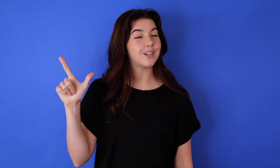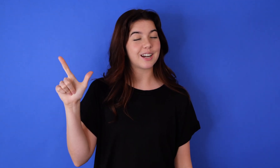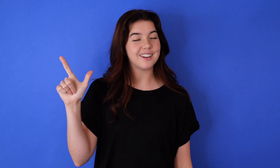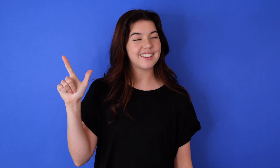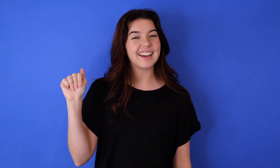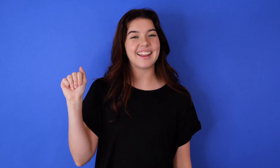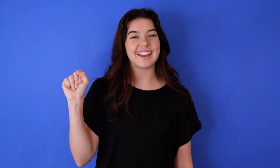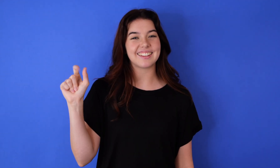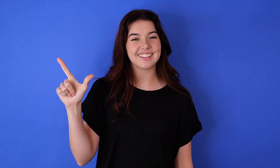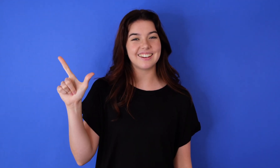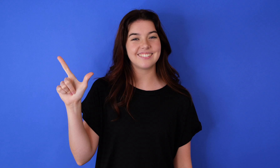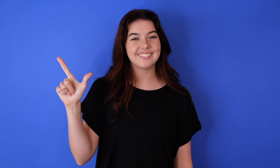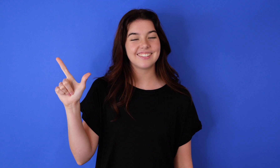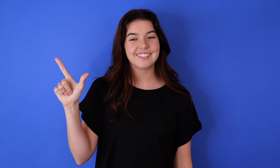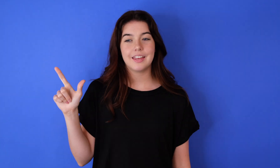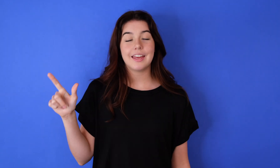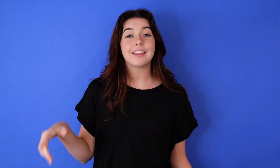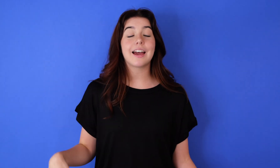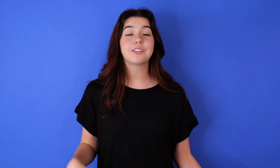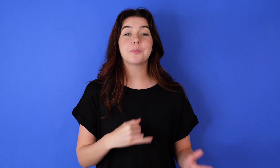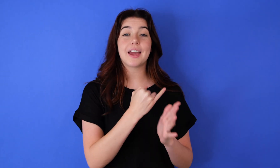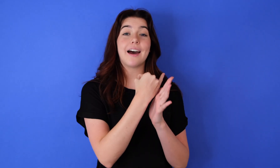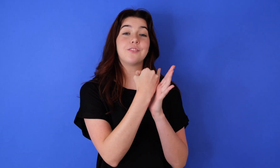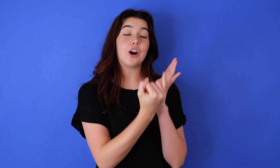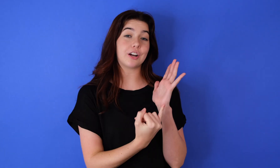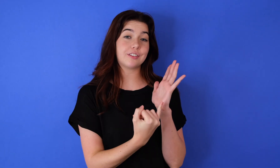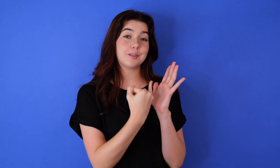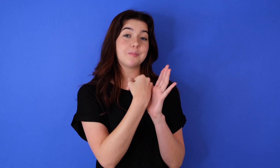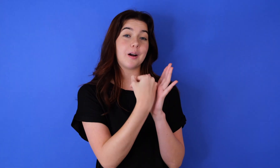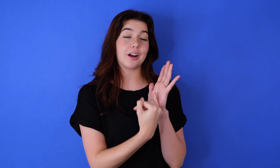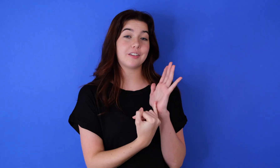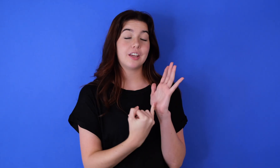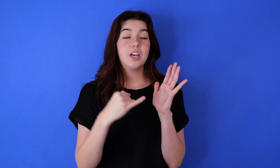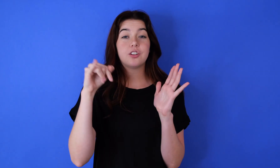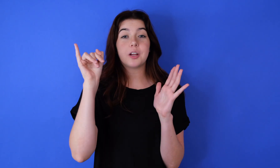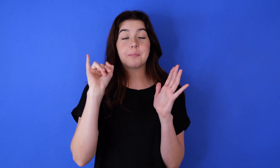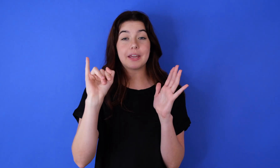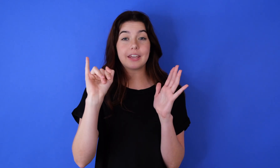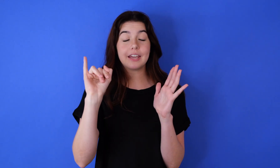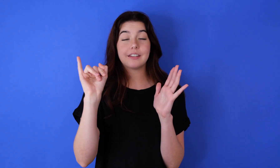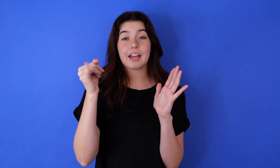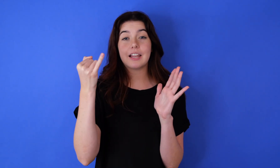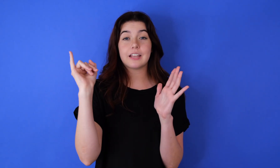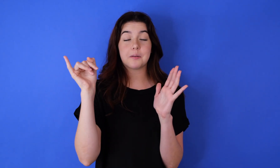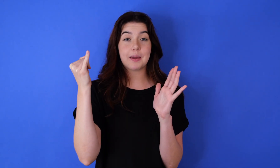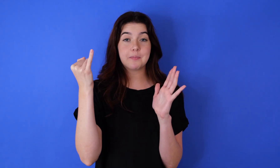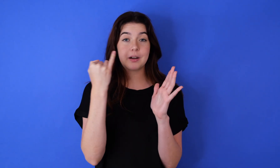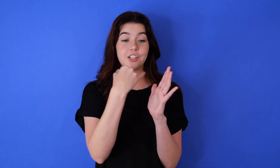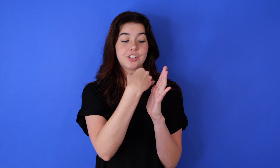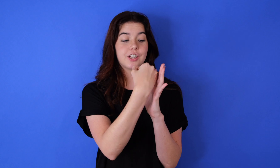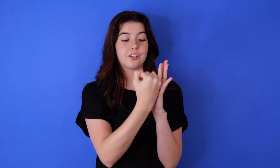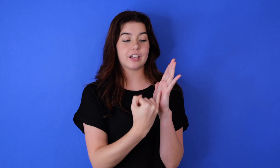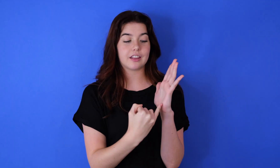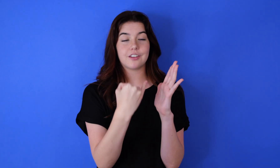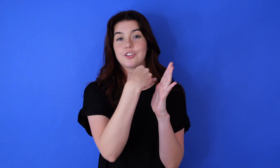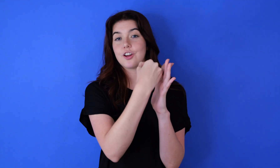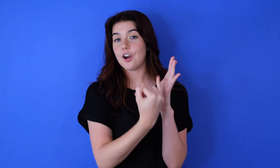already know that. ASL. And lastly we have art. Art. So your pinky is kind of like the paintbrush and it goes like this.